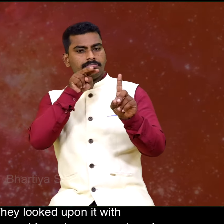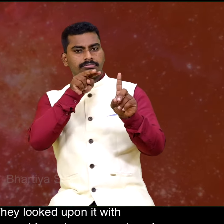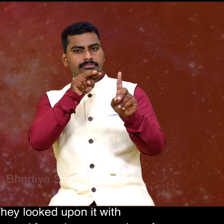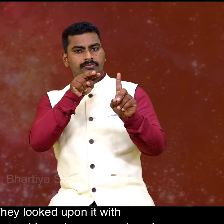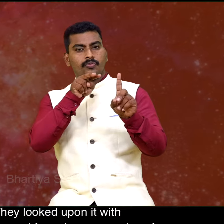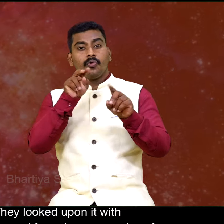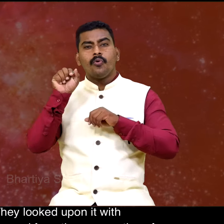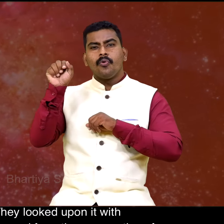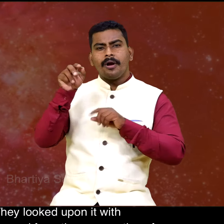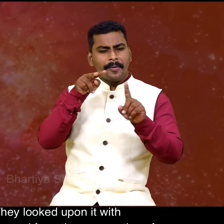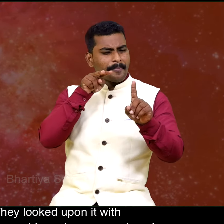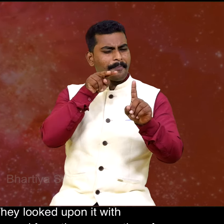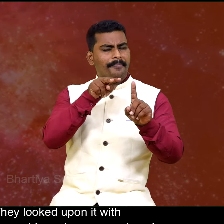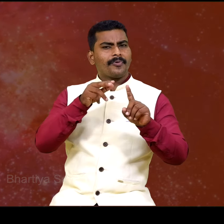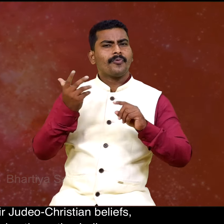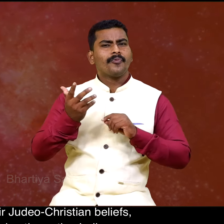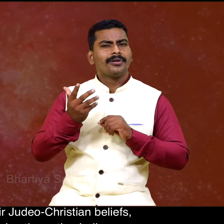the perspective of their